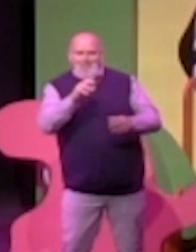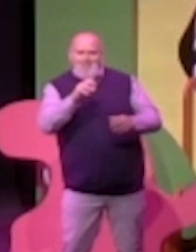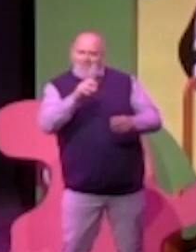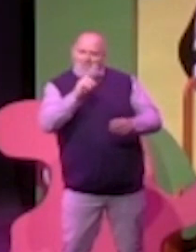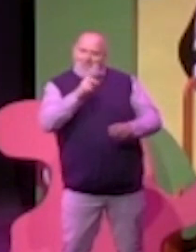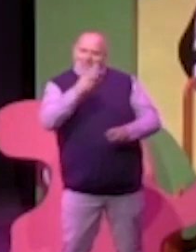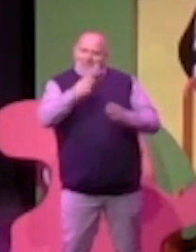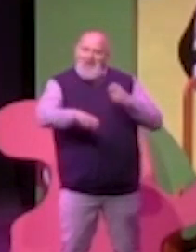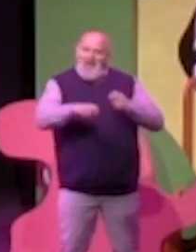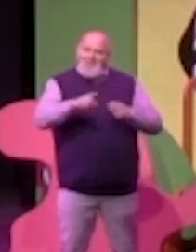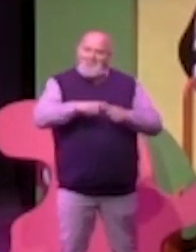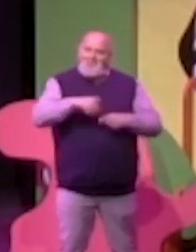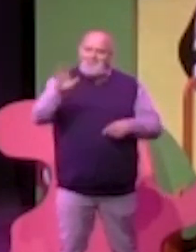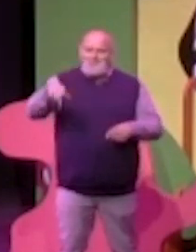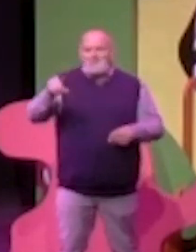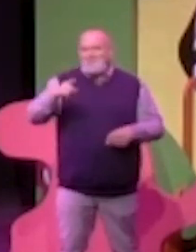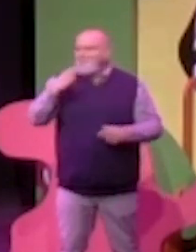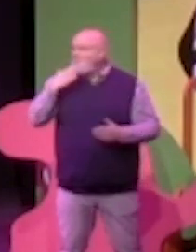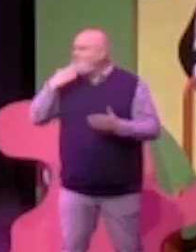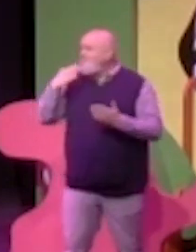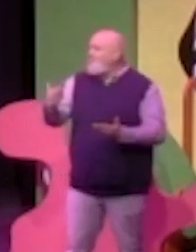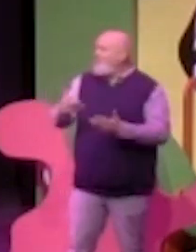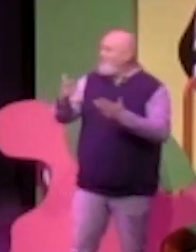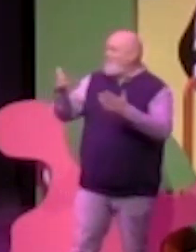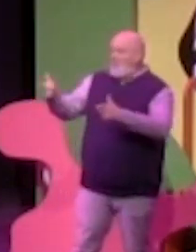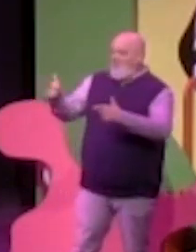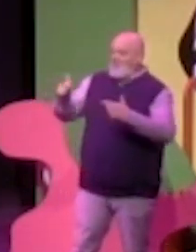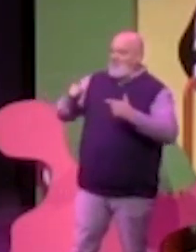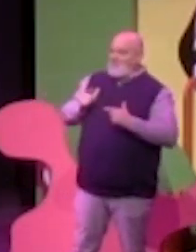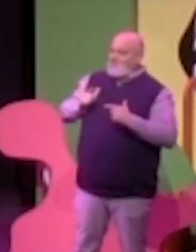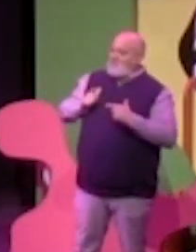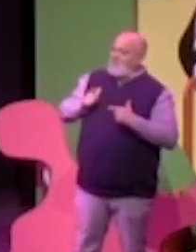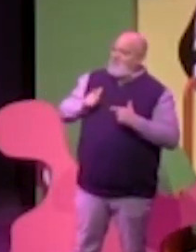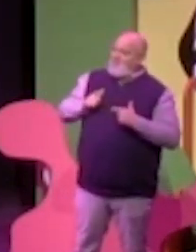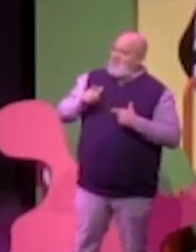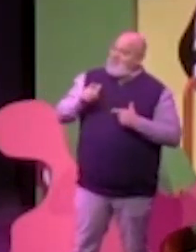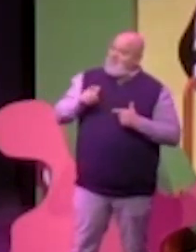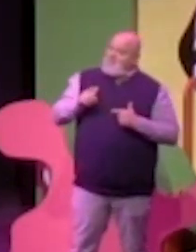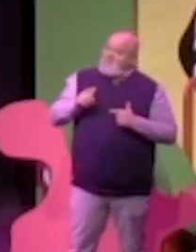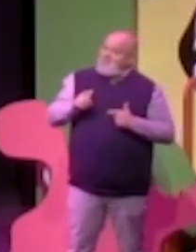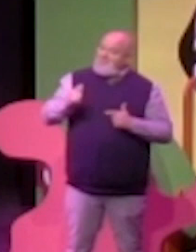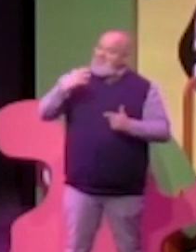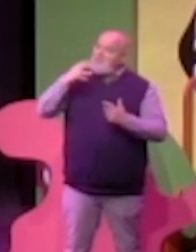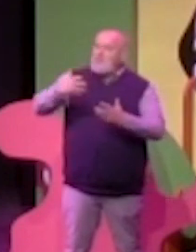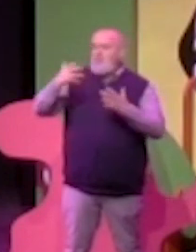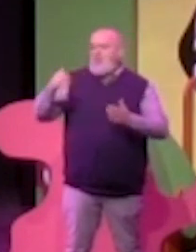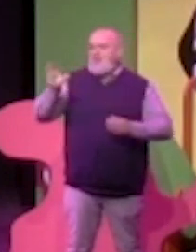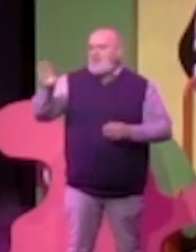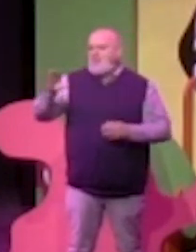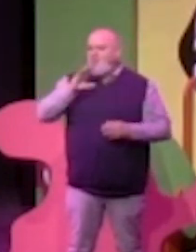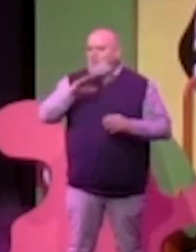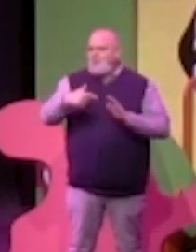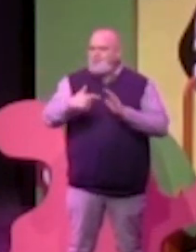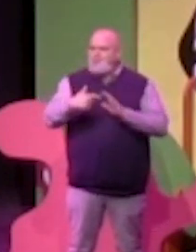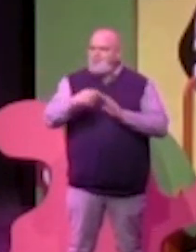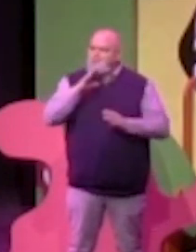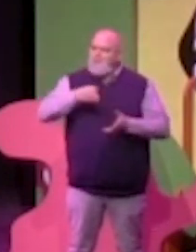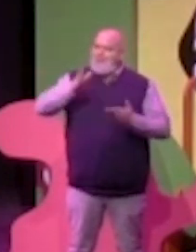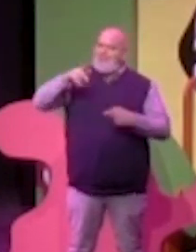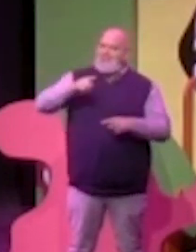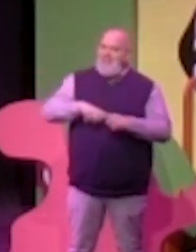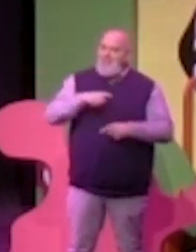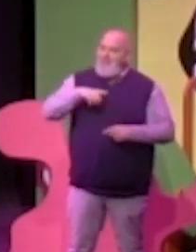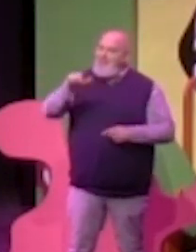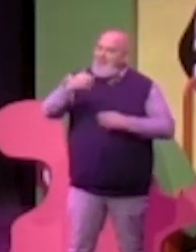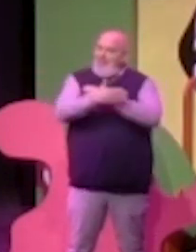know. Thank you so much for lifting some of this up. I mean, I think, you know, in LA County, we're fortunate